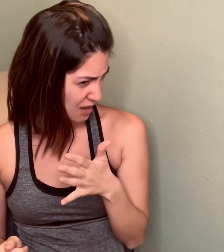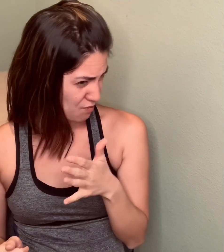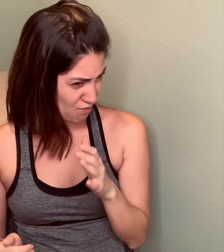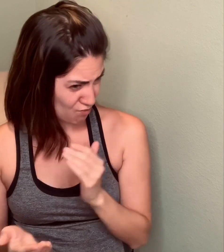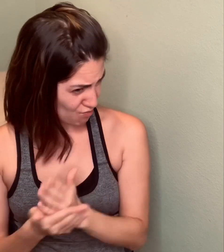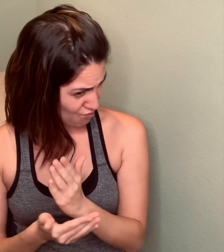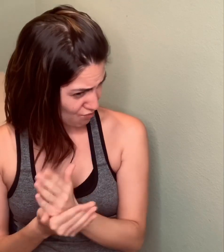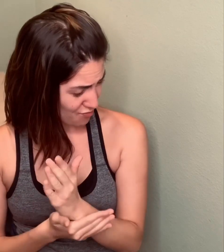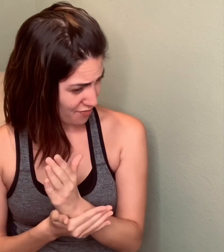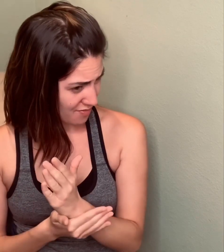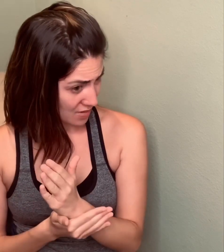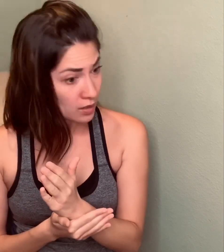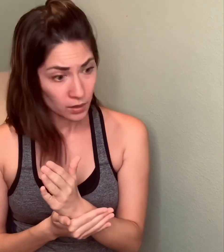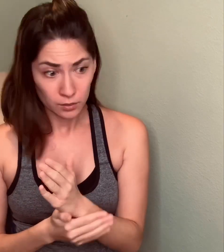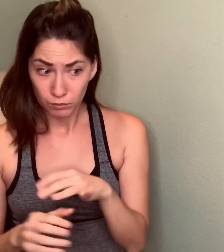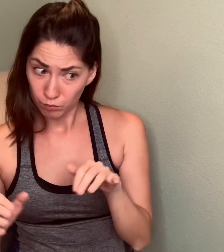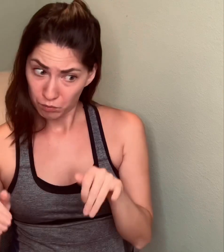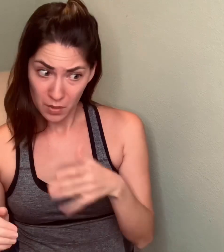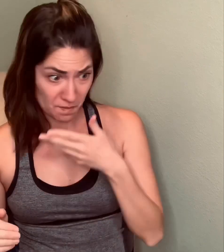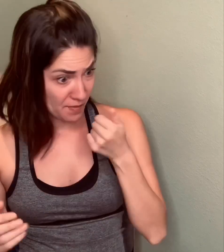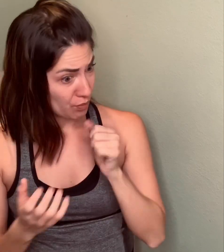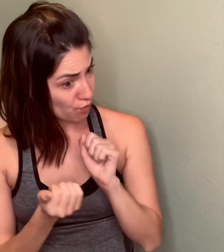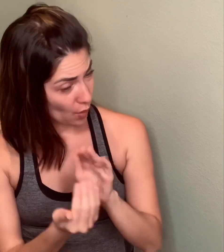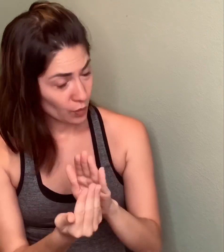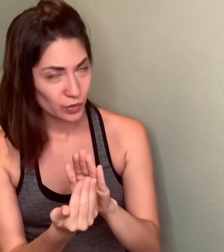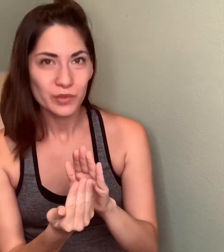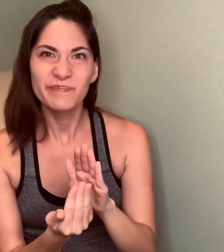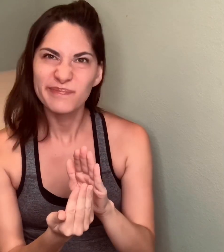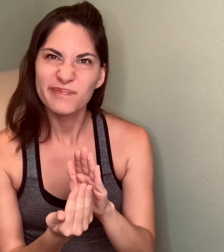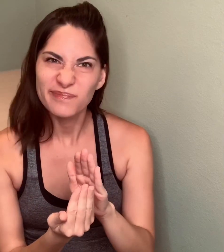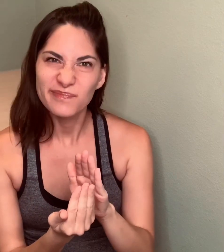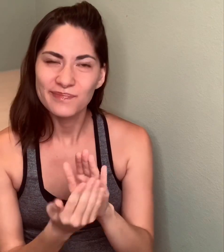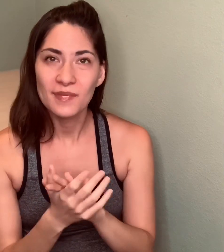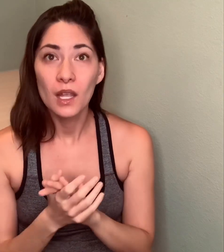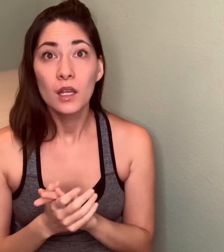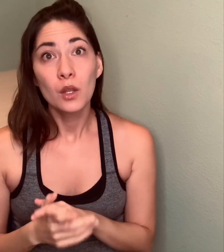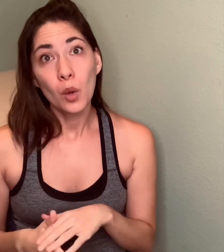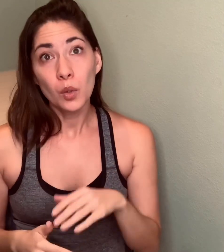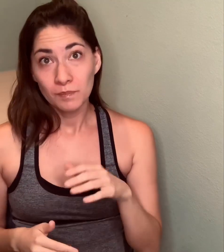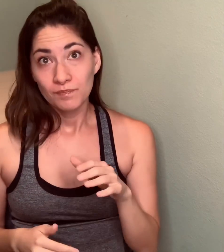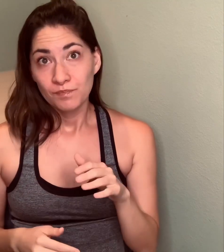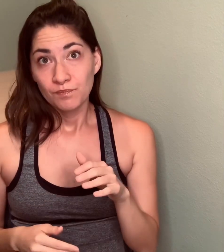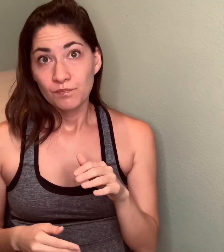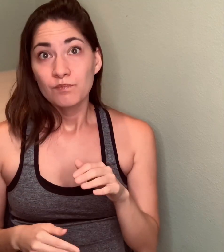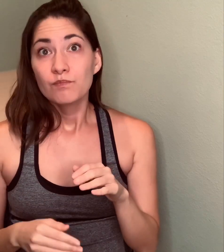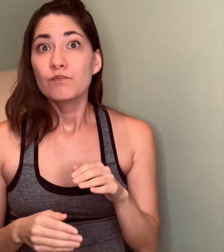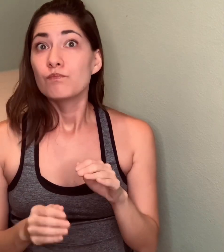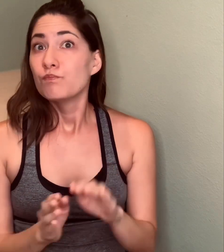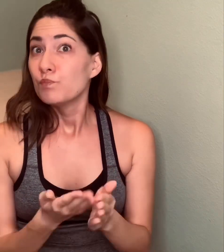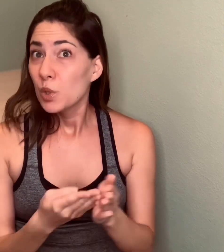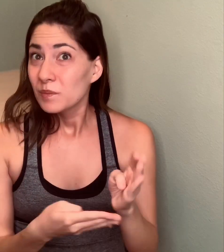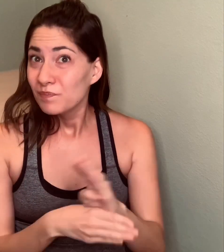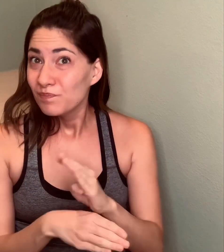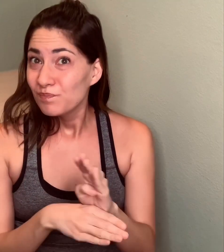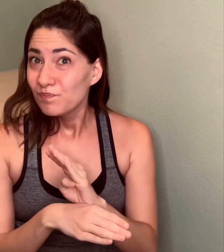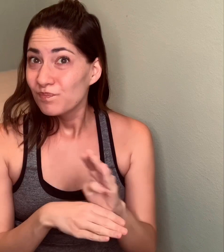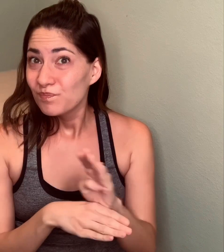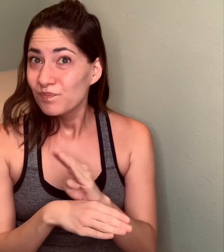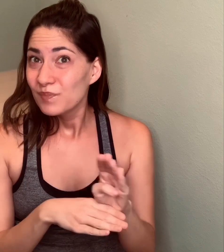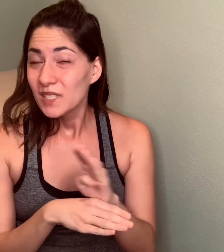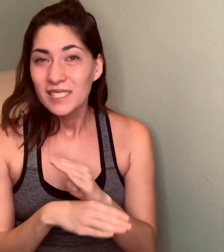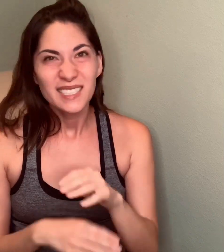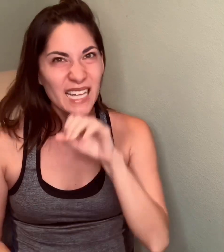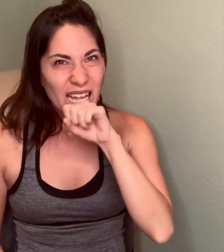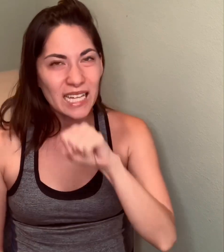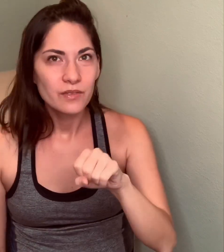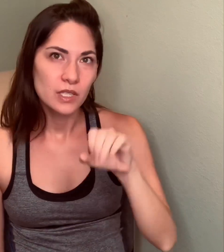been a better approach to that, and the like. And so one of the companies that I absolutely love is Osbourne